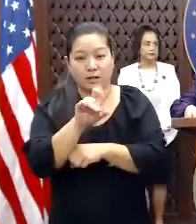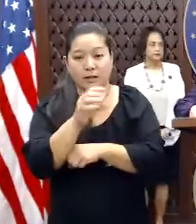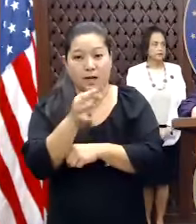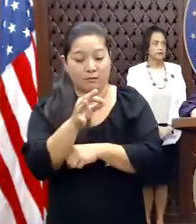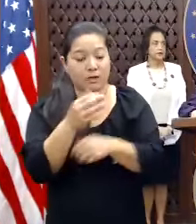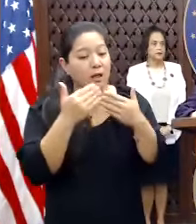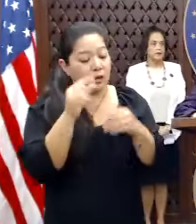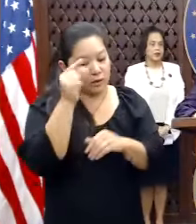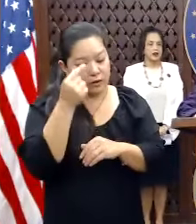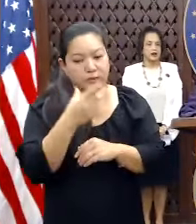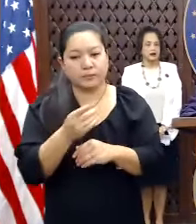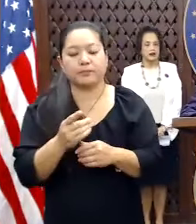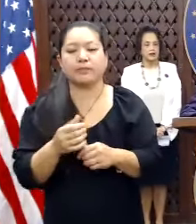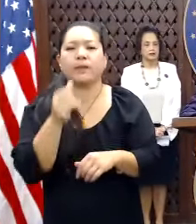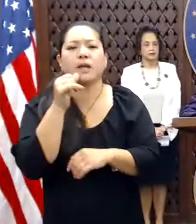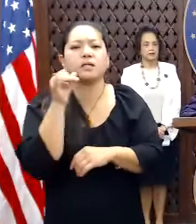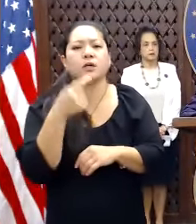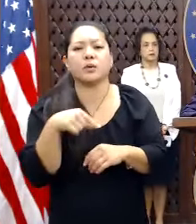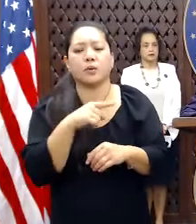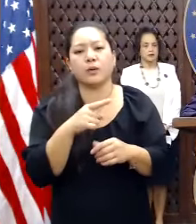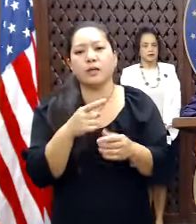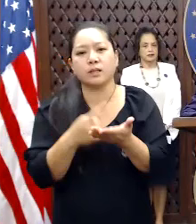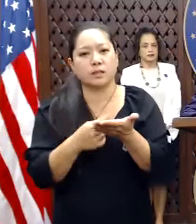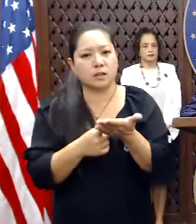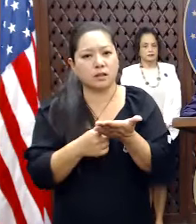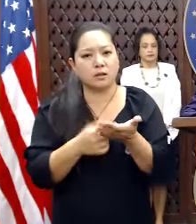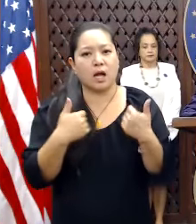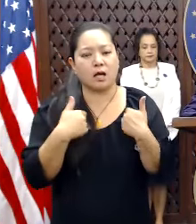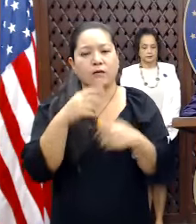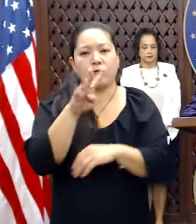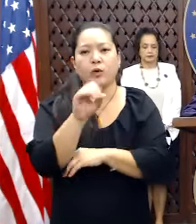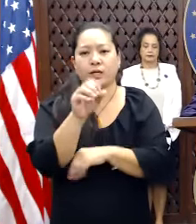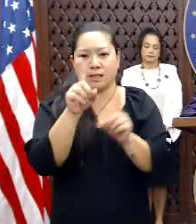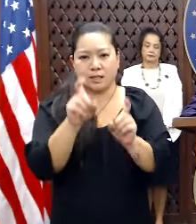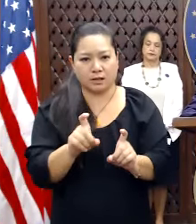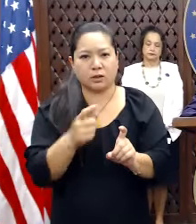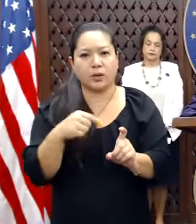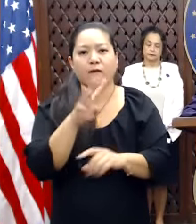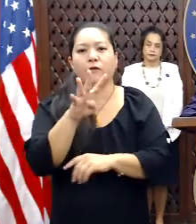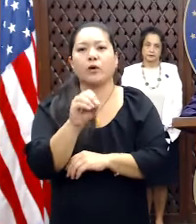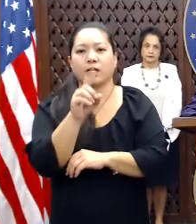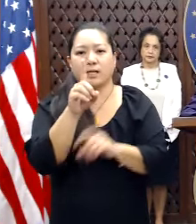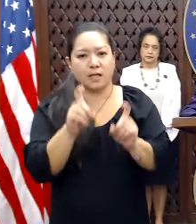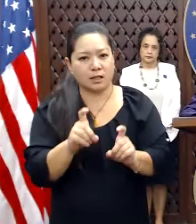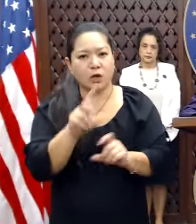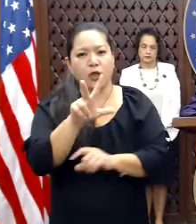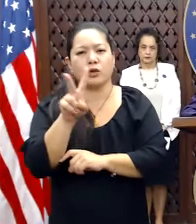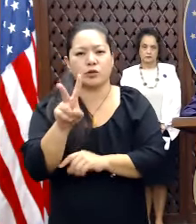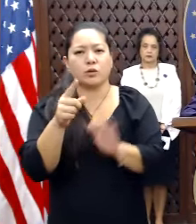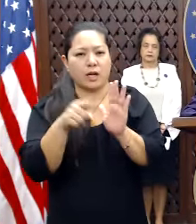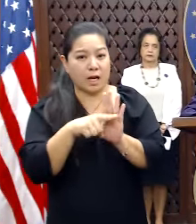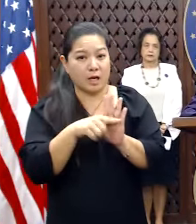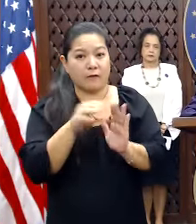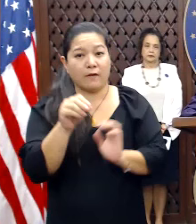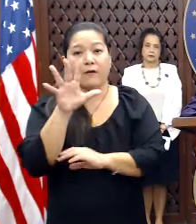Thank you, Governor. Yesterday, we conducted 40 tests, and of the 40 tests, 32 were negative, 5 were